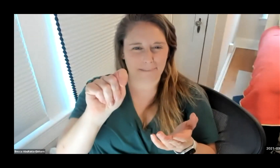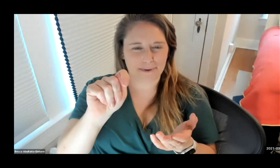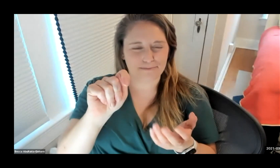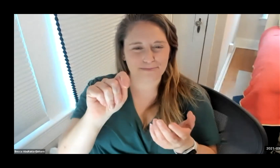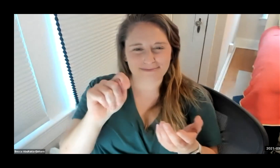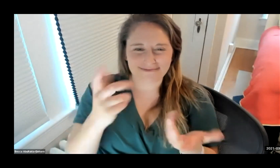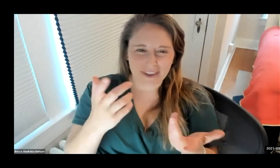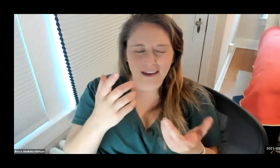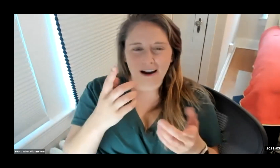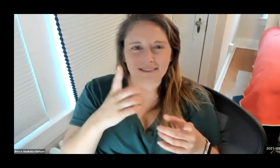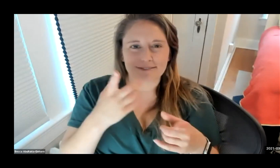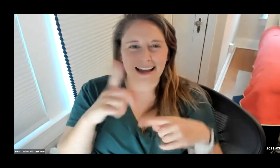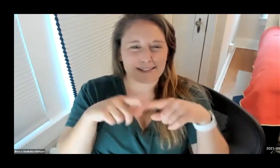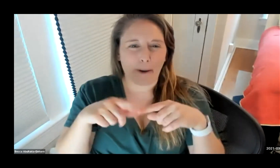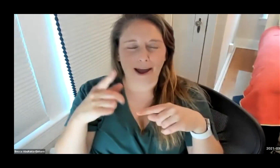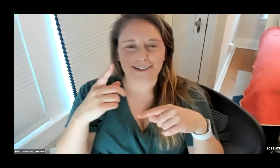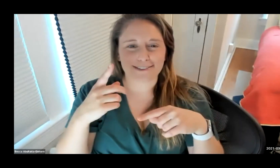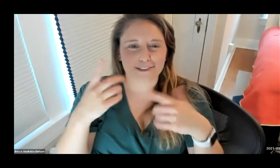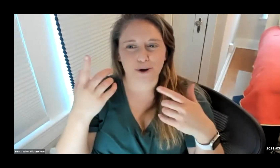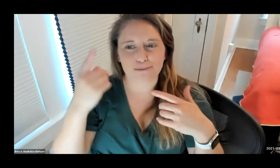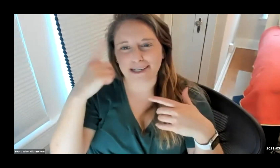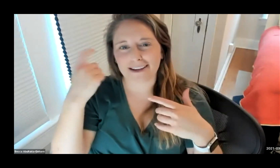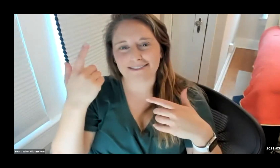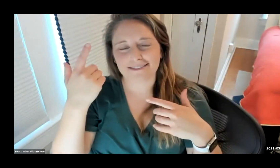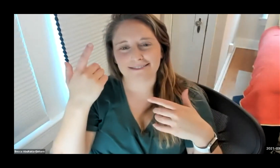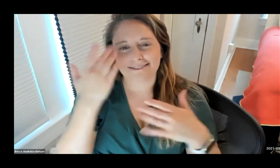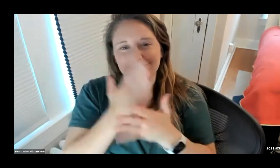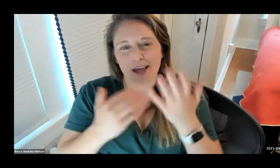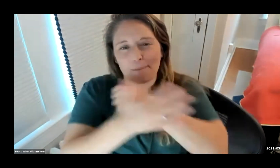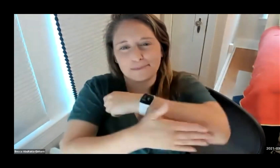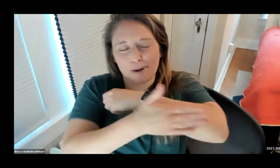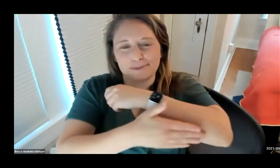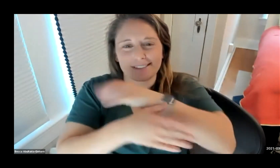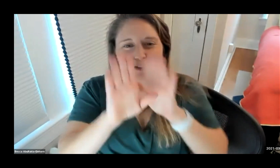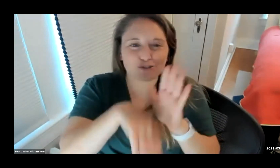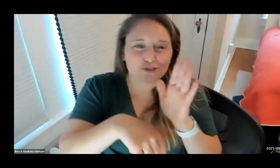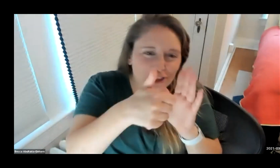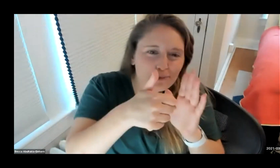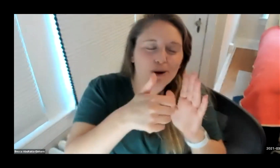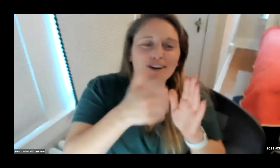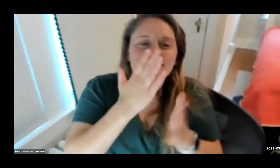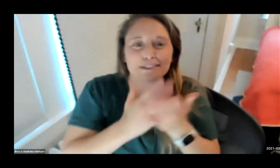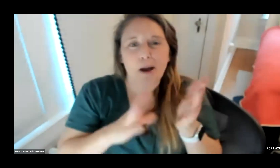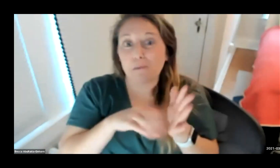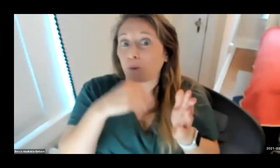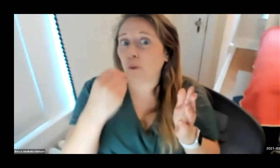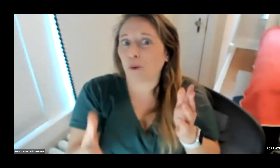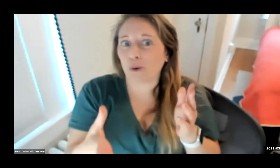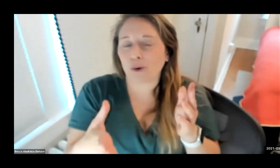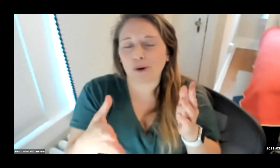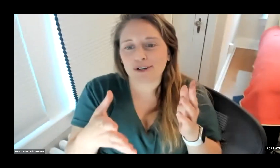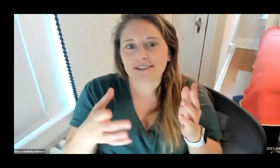their own amount of funds that they will grant. And that's because some